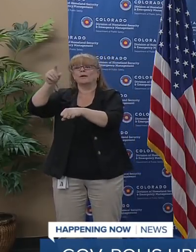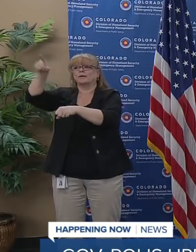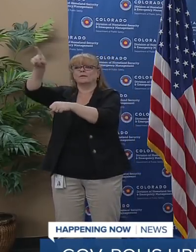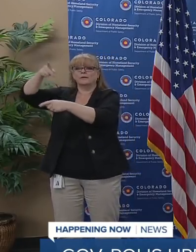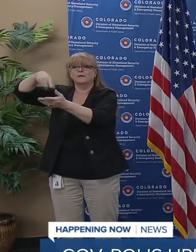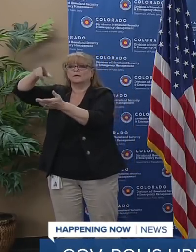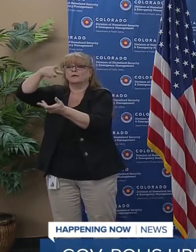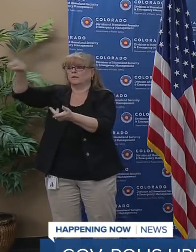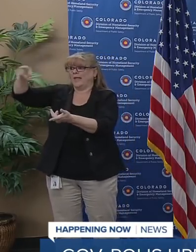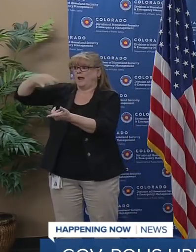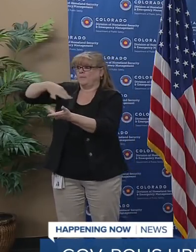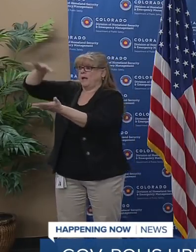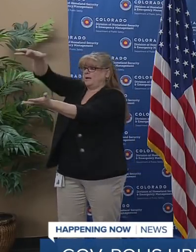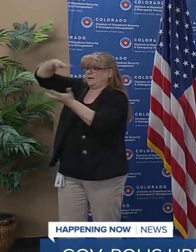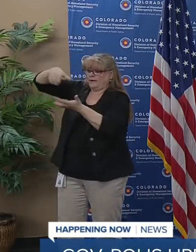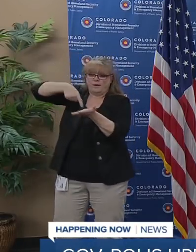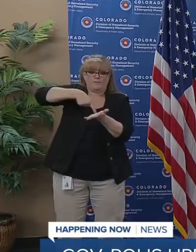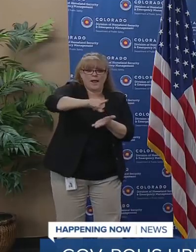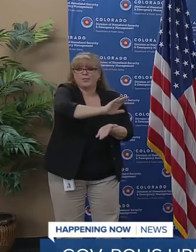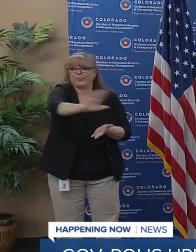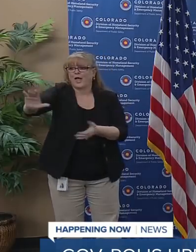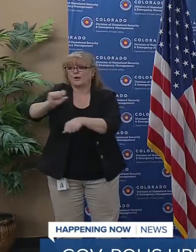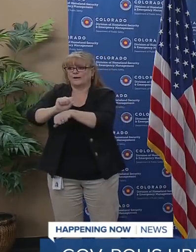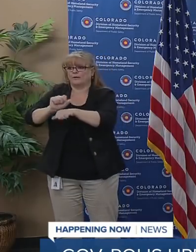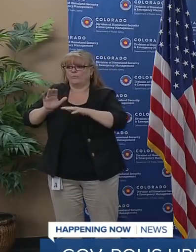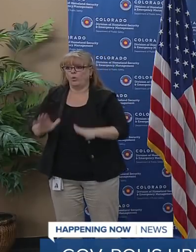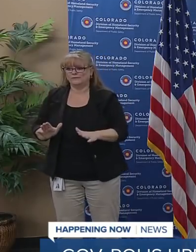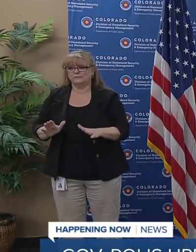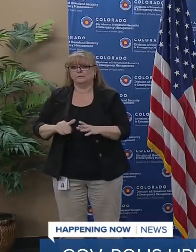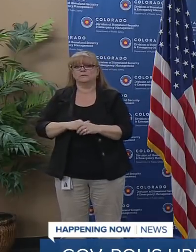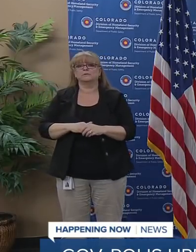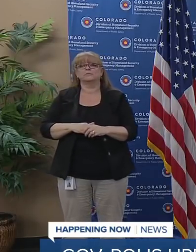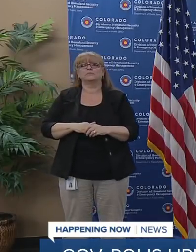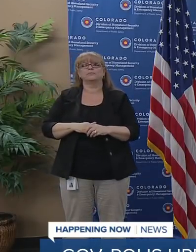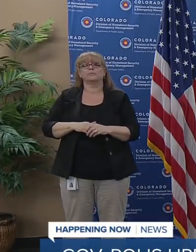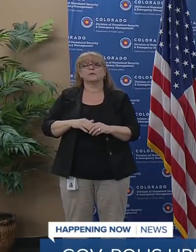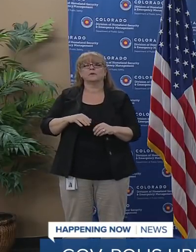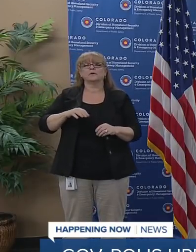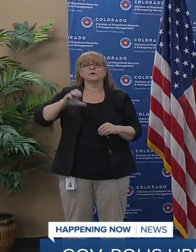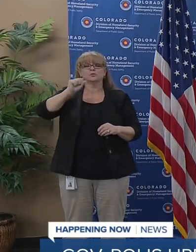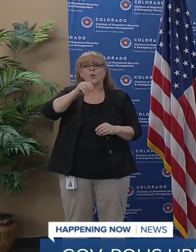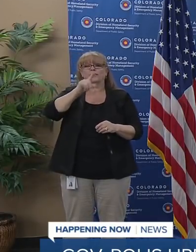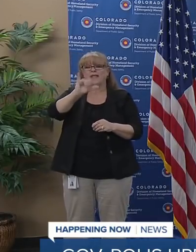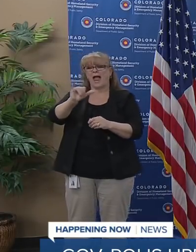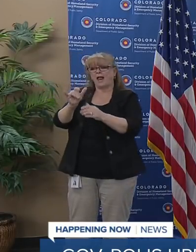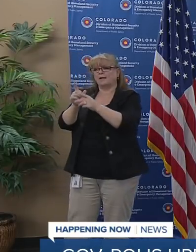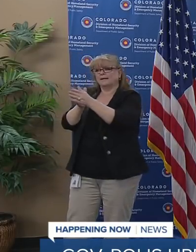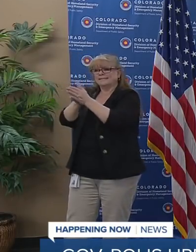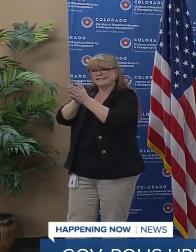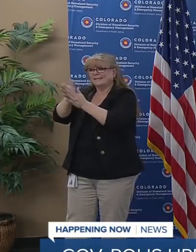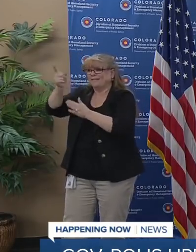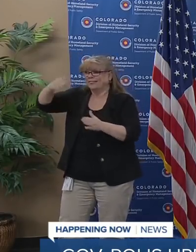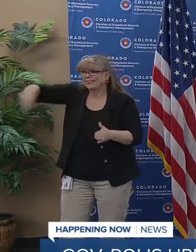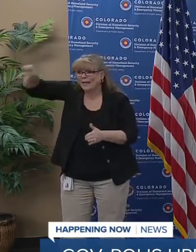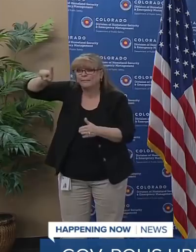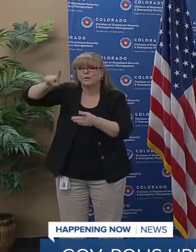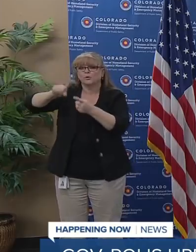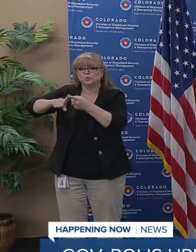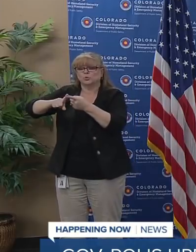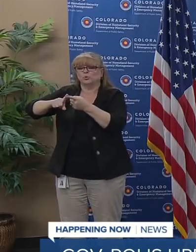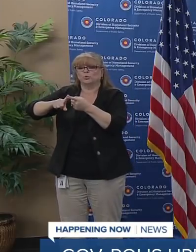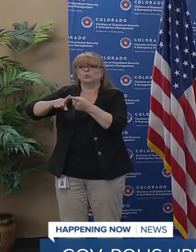expense. So it's an incentive for a business to keep people on payroll rather than furlough them or even lay them